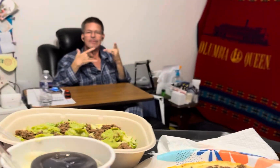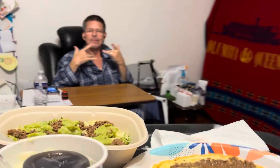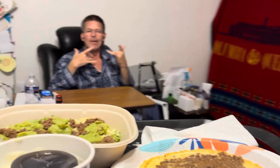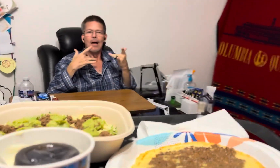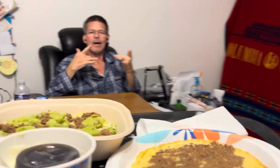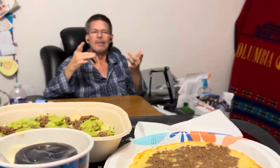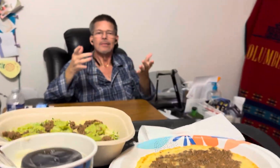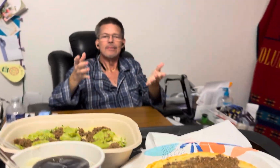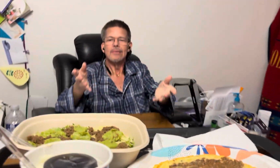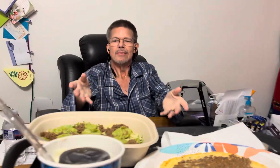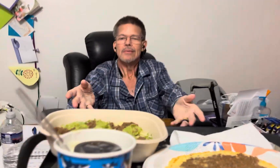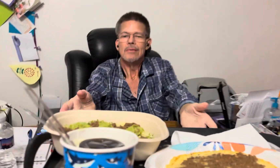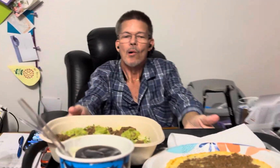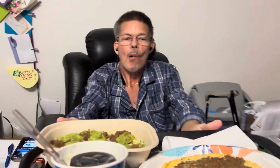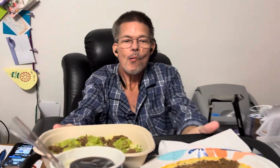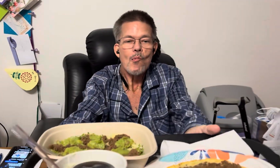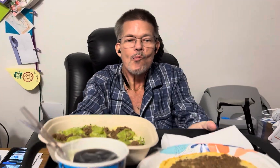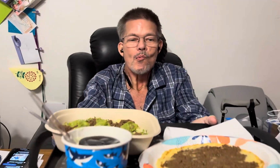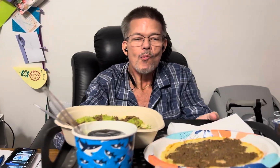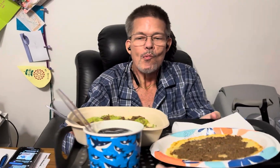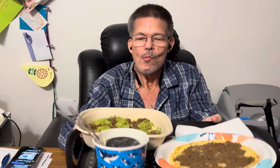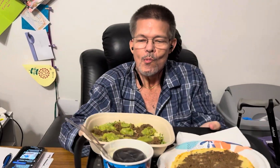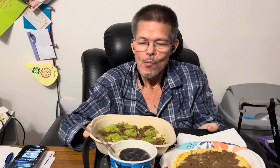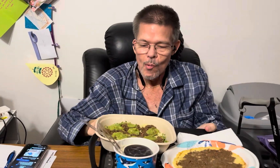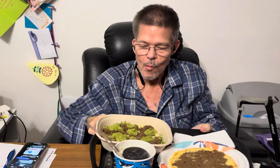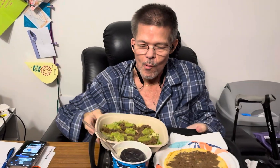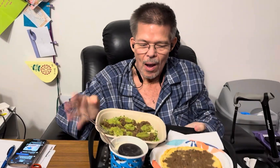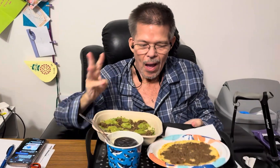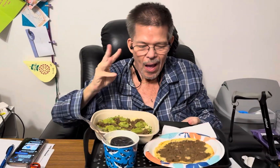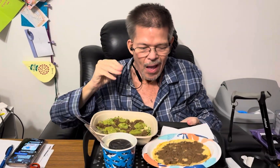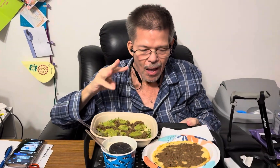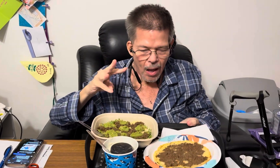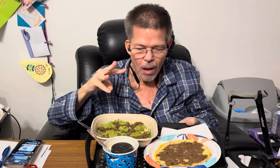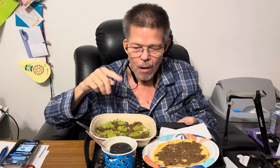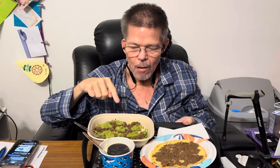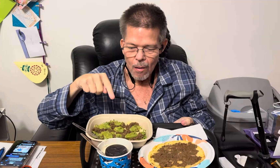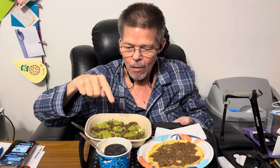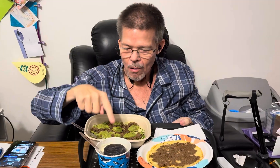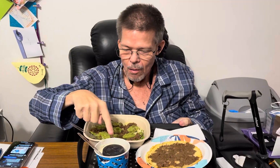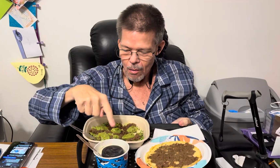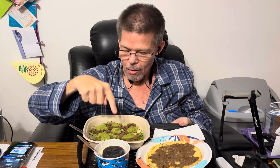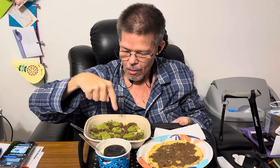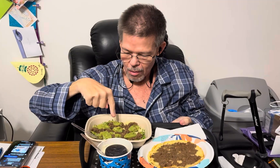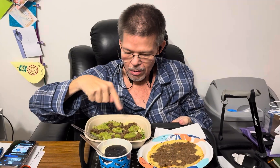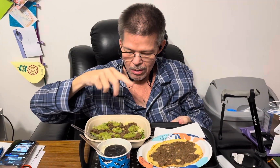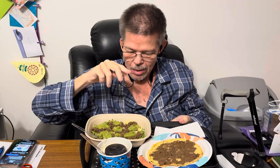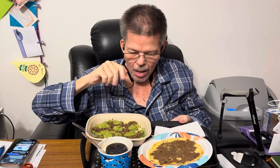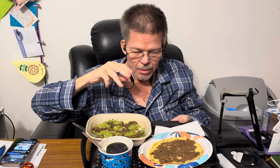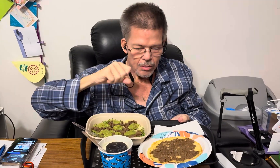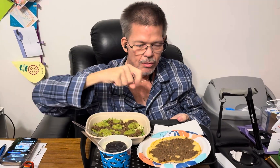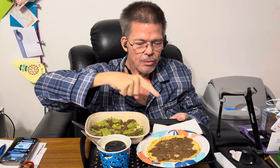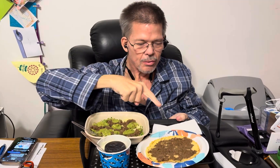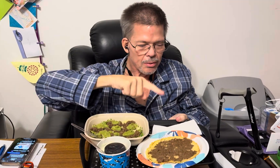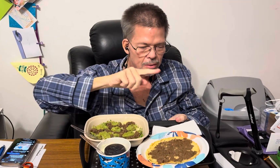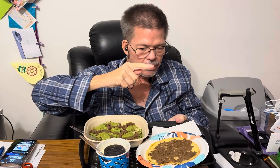Ooh, what am I having? Ooh, exciting. Ooh, wow. Ooh, look at all